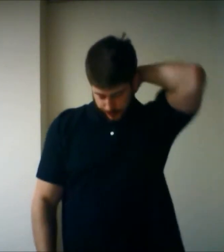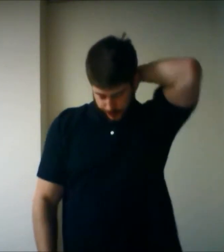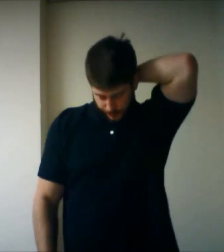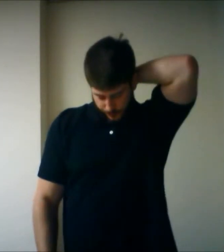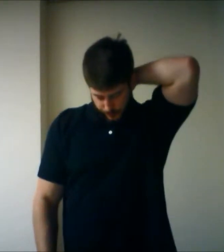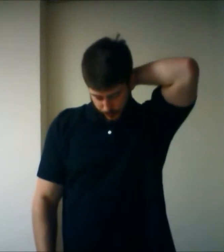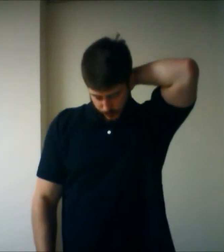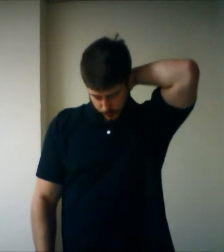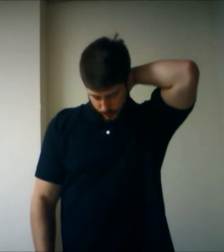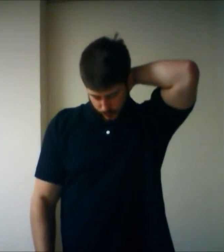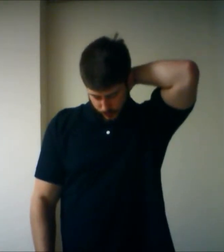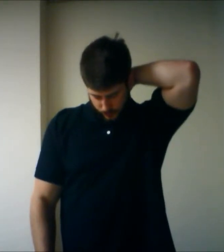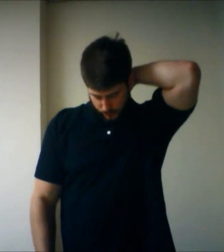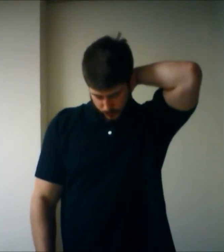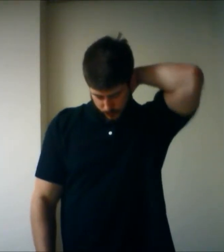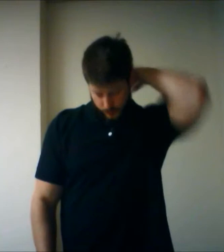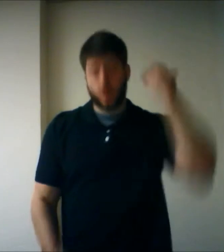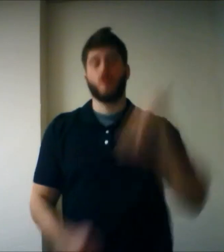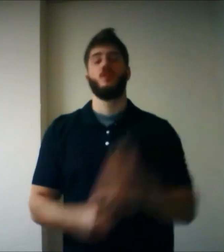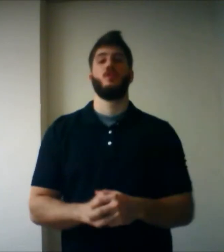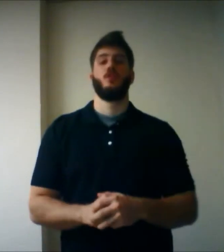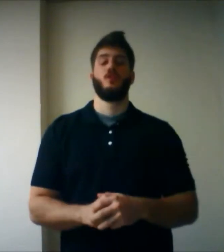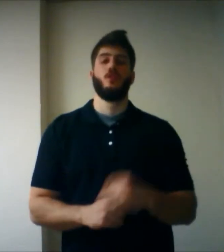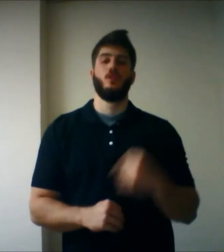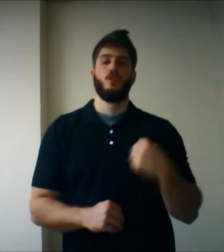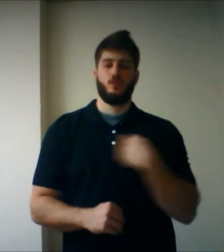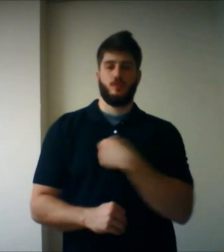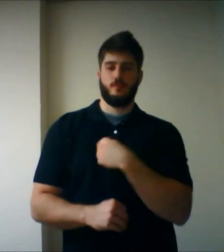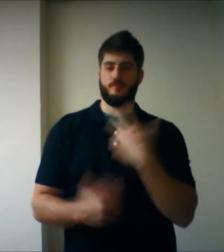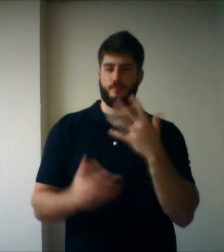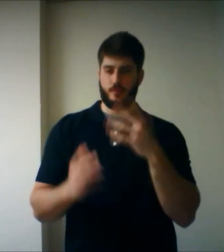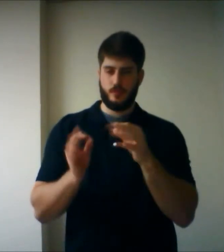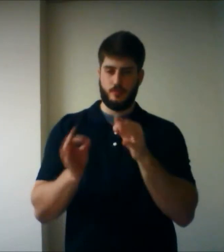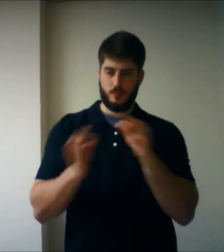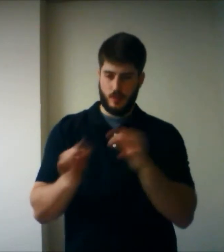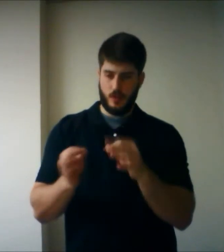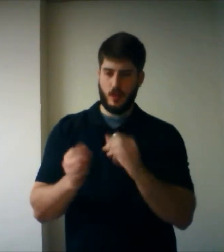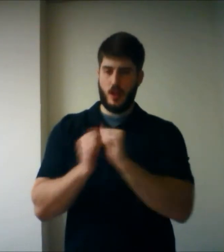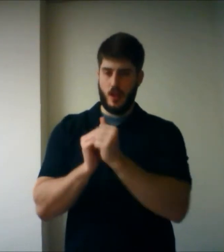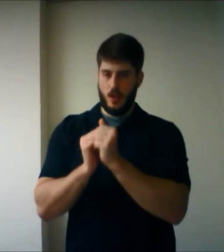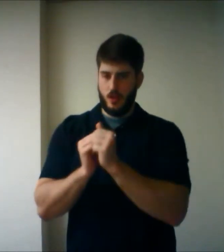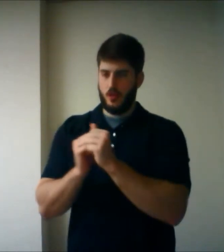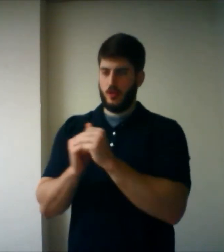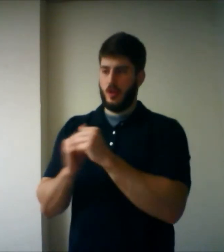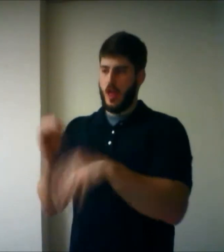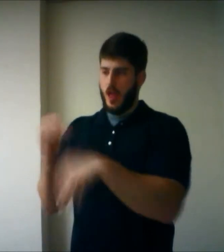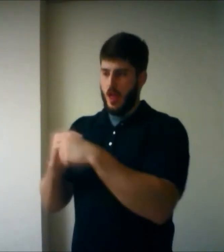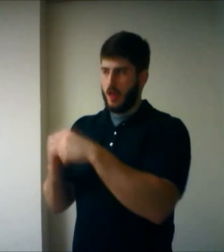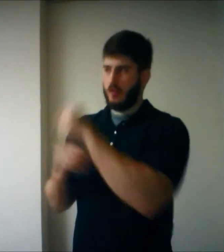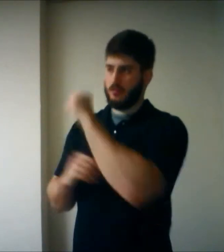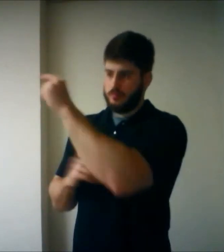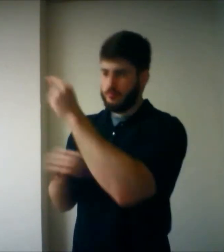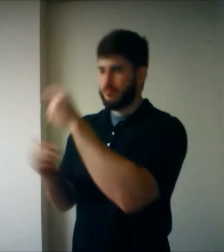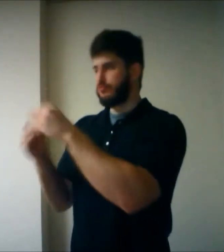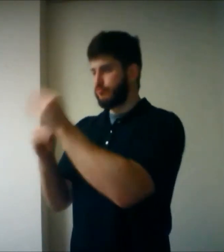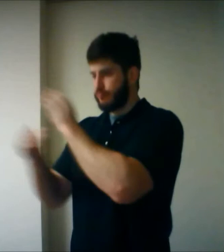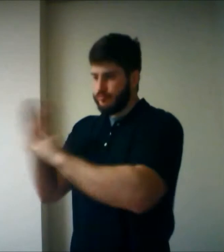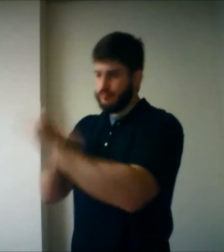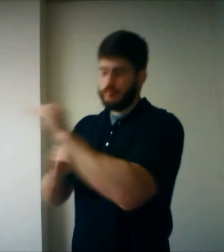So, we've seen how to add columns to a view, move the columns around, and so on. Let's look at sorting